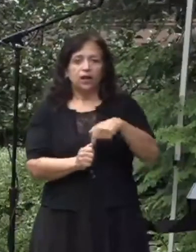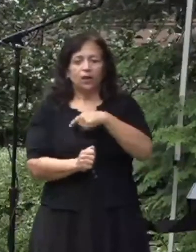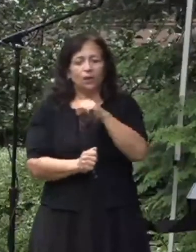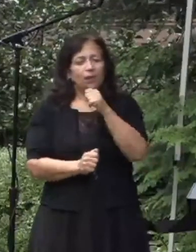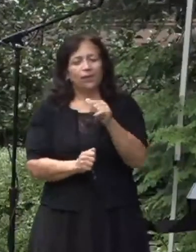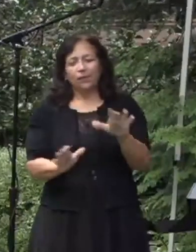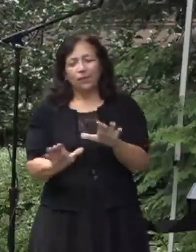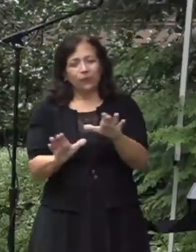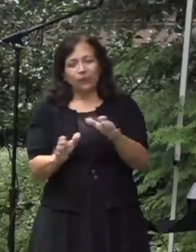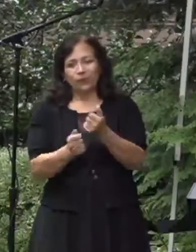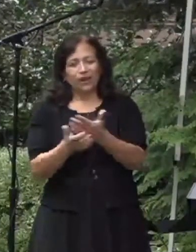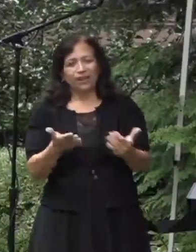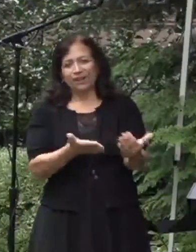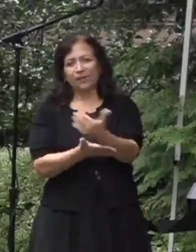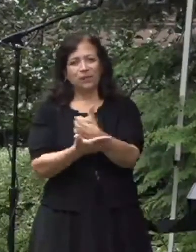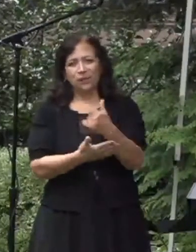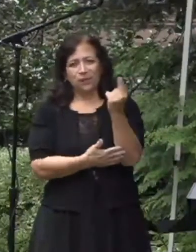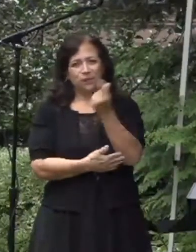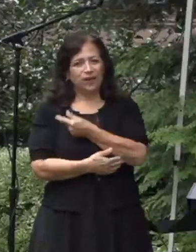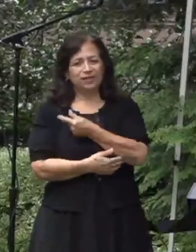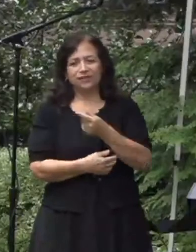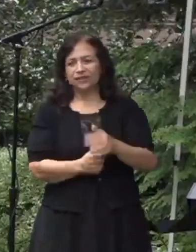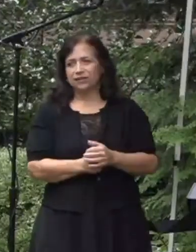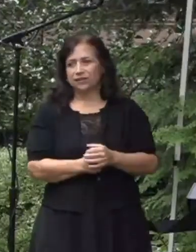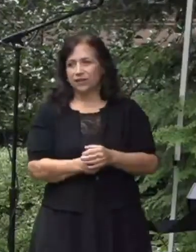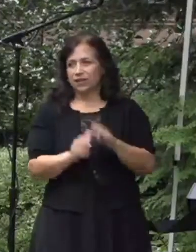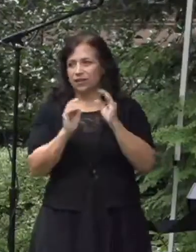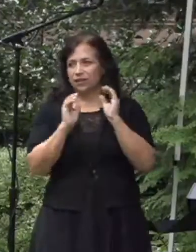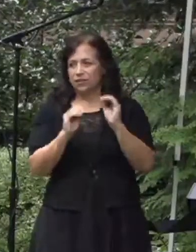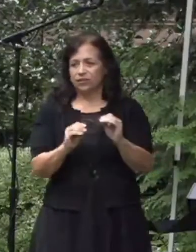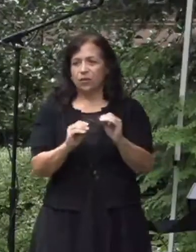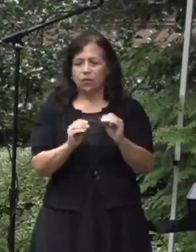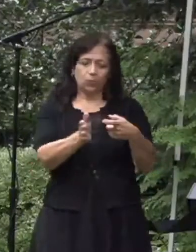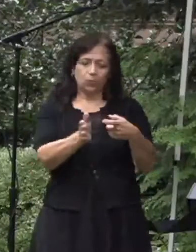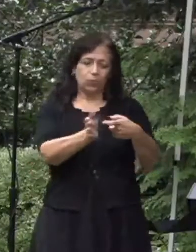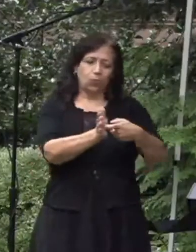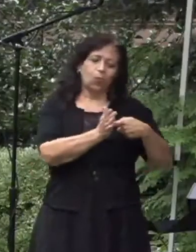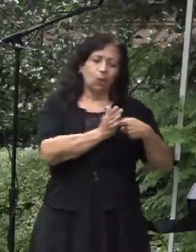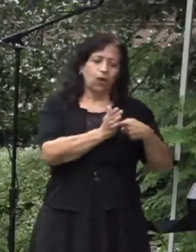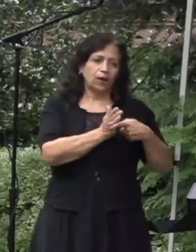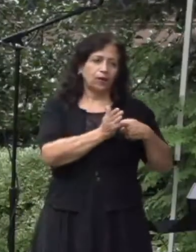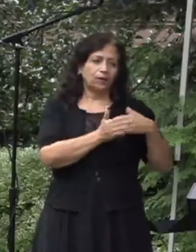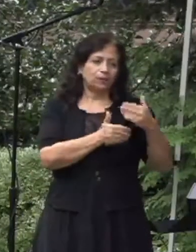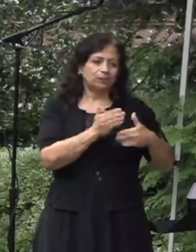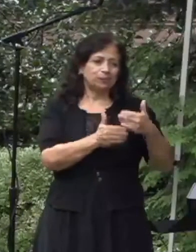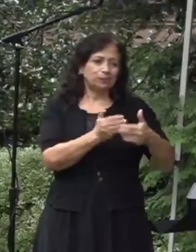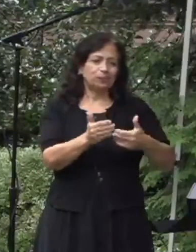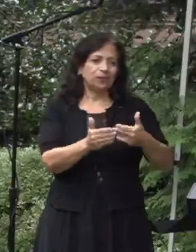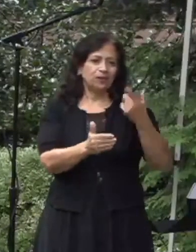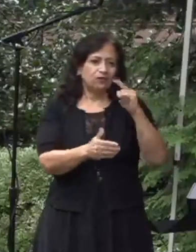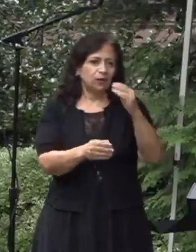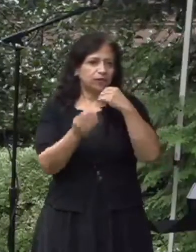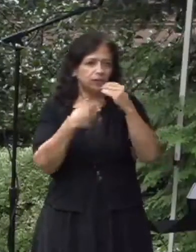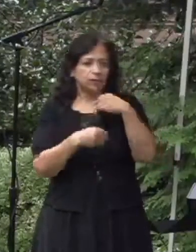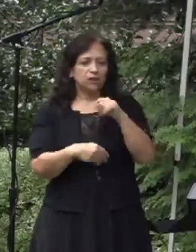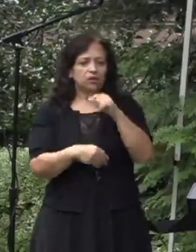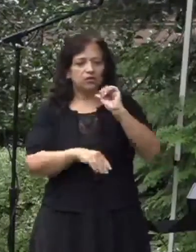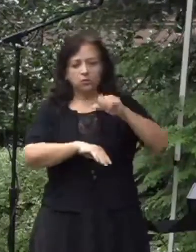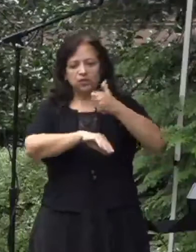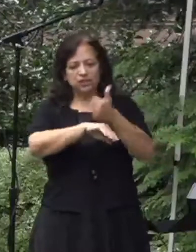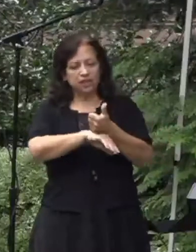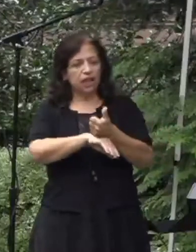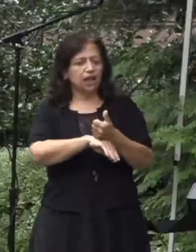anything to earn grace. There's no prerequisite for this meal. There's no set